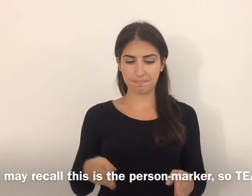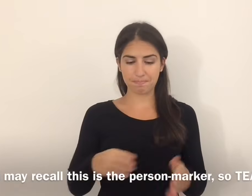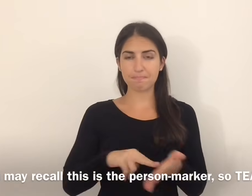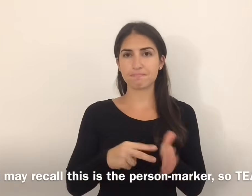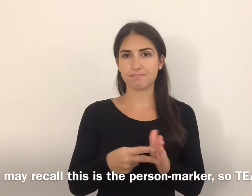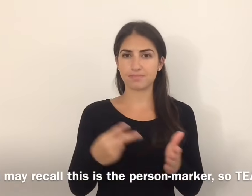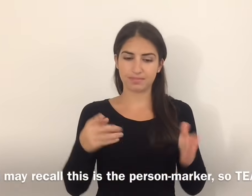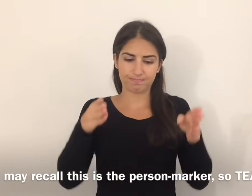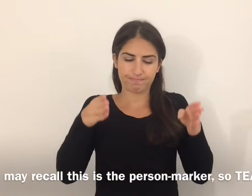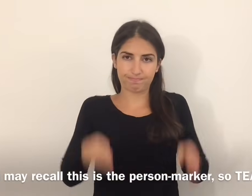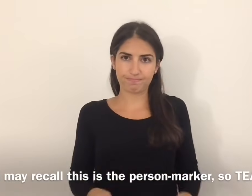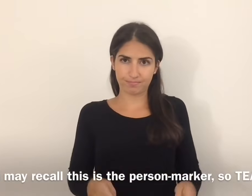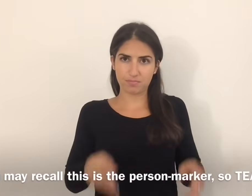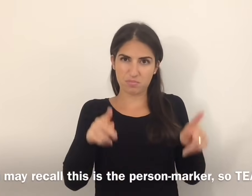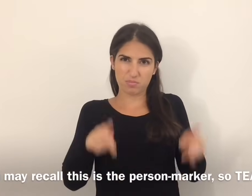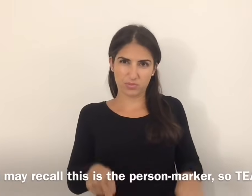Just remember that sign is the person marker.